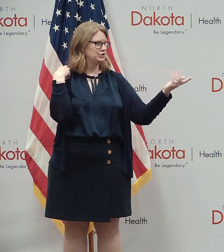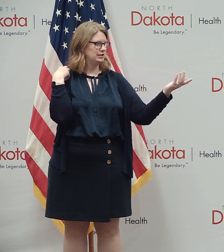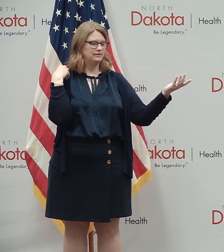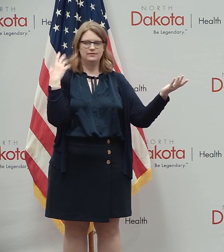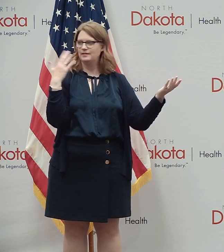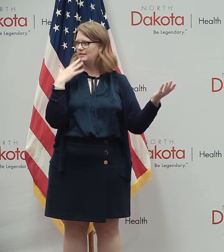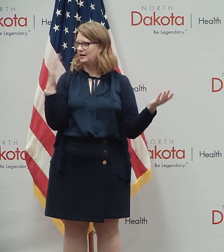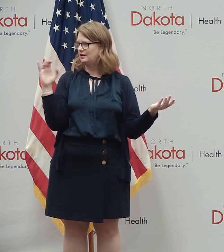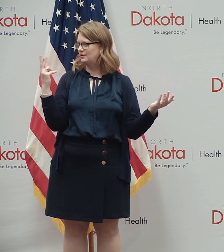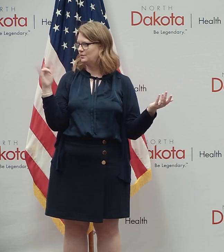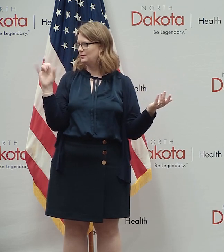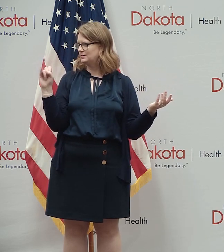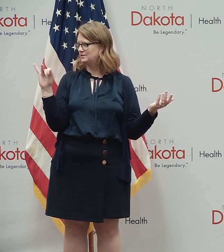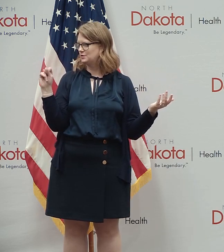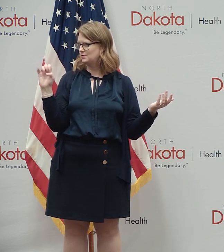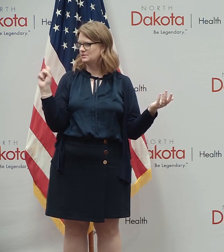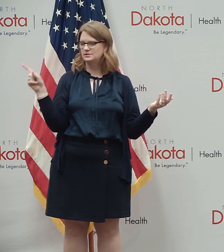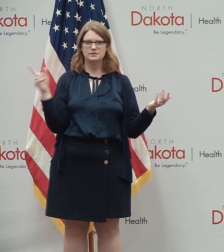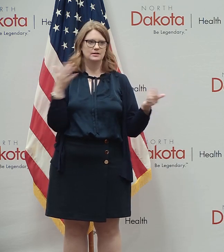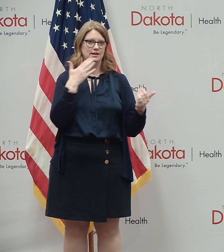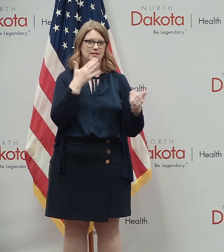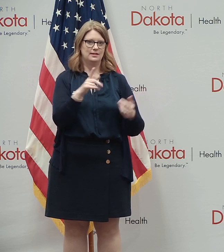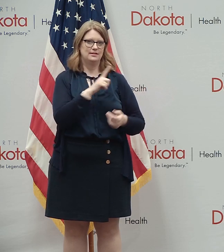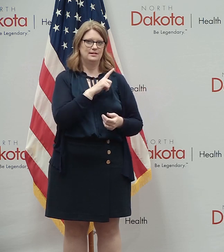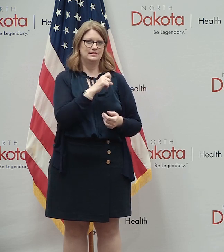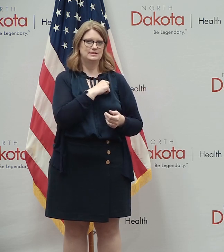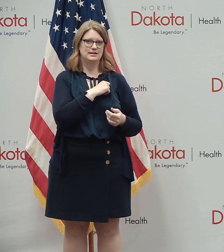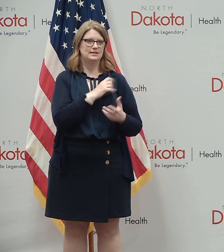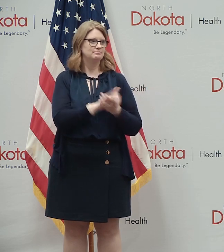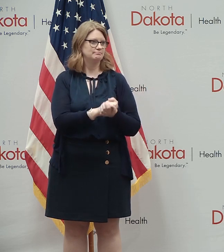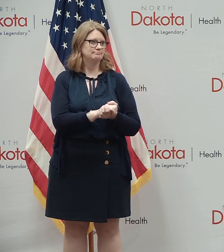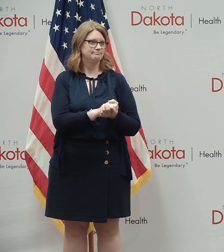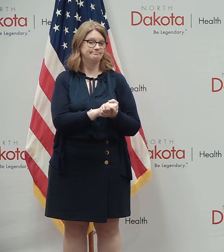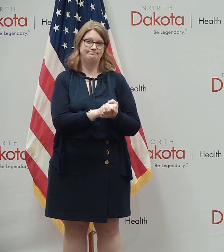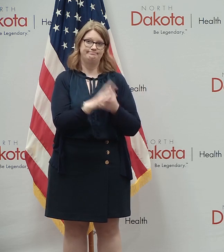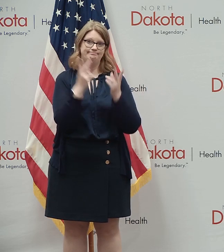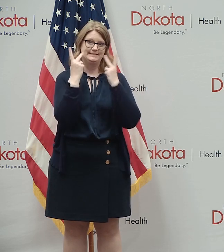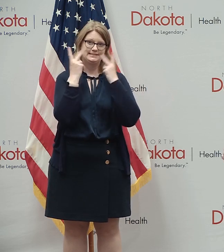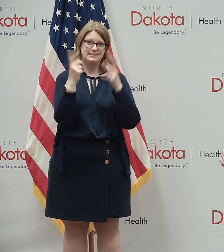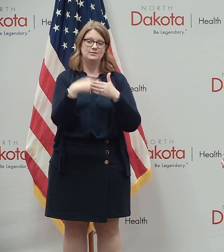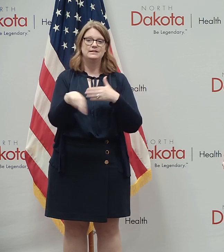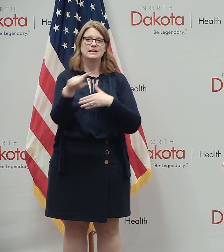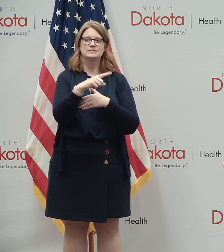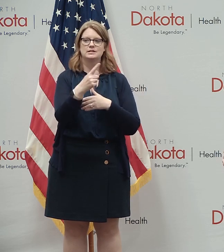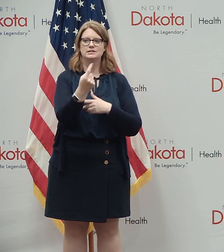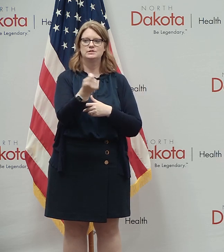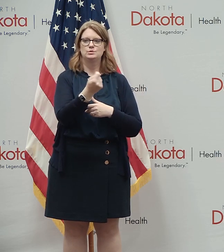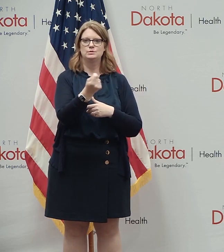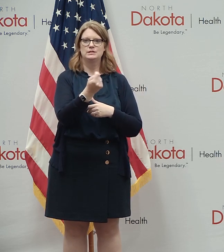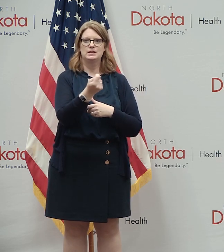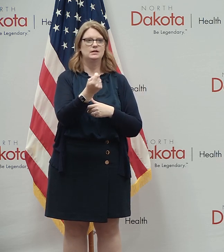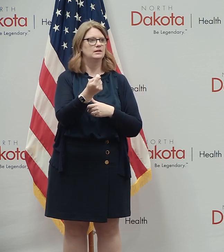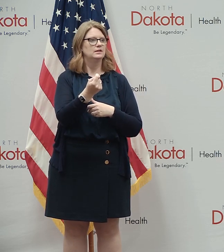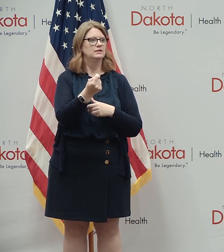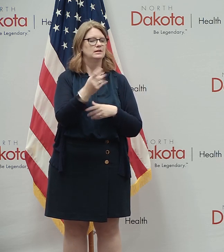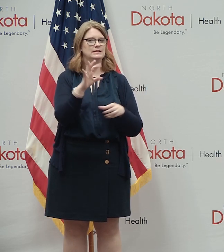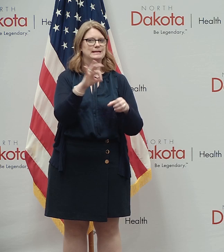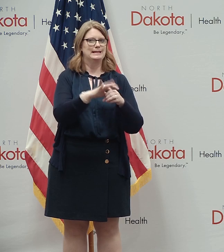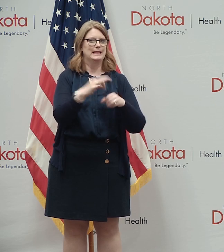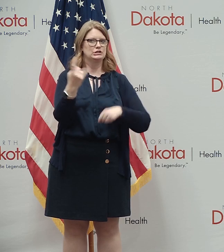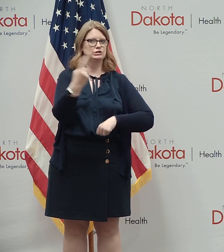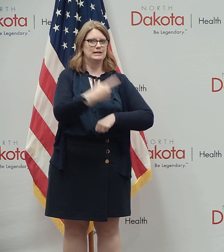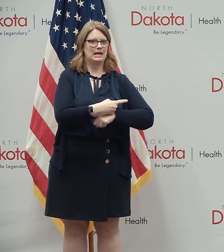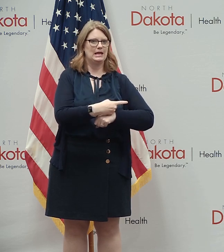Thank you, Chris Jones. Thank you, Lindsay. And we'll see you next week. Tuesday is Election Day,